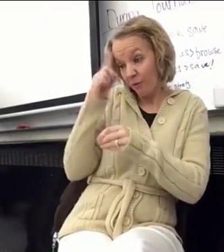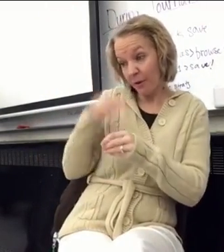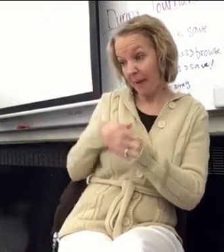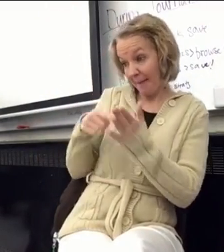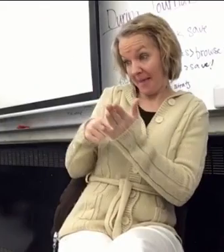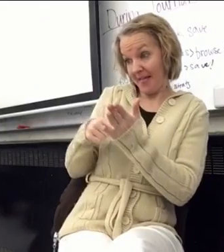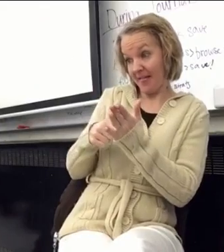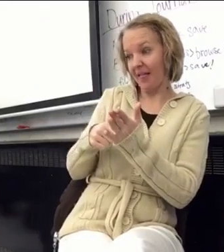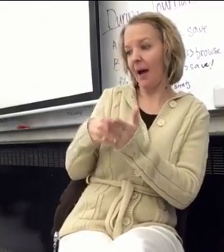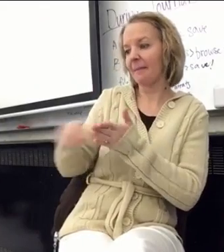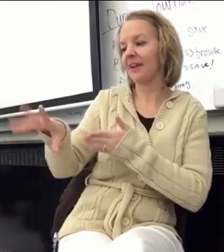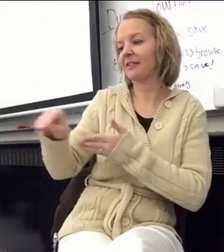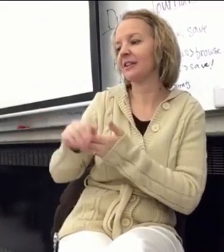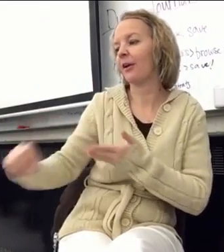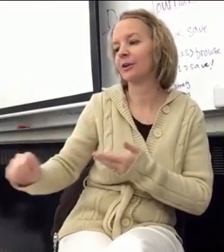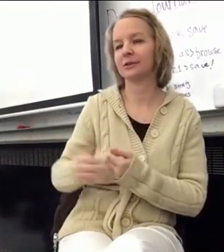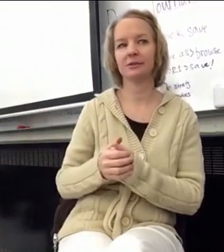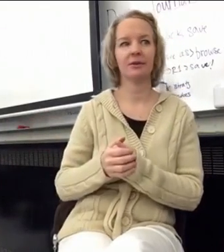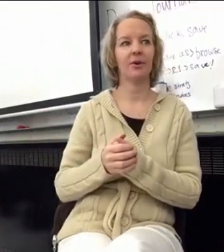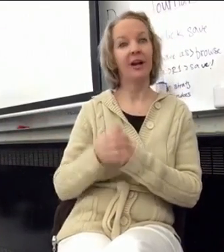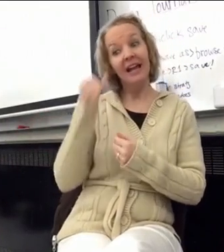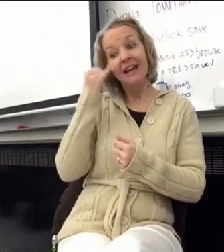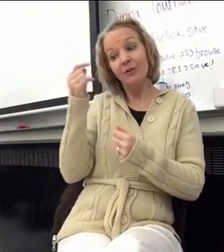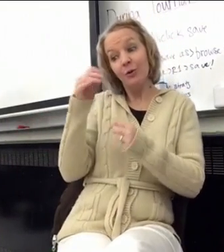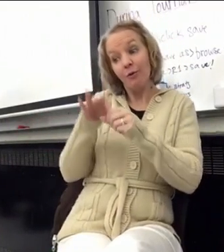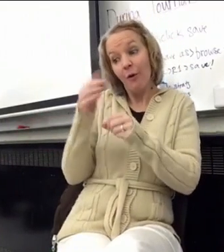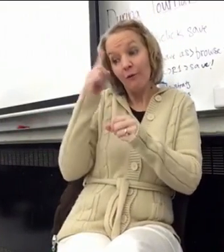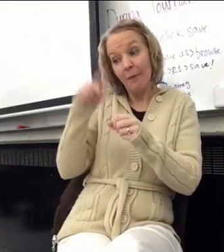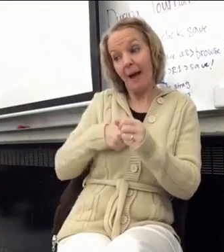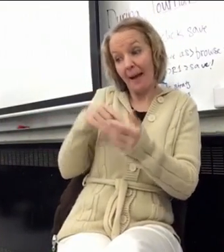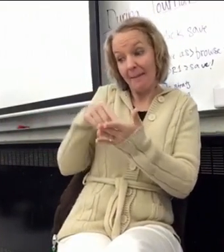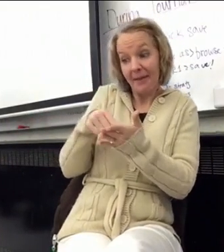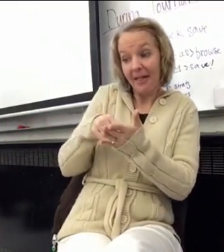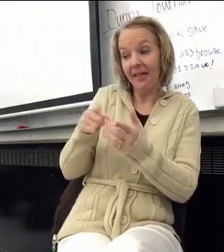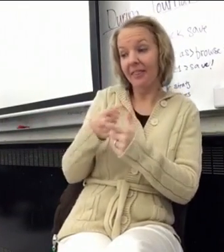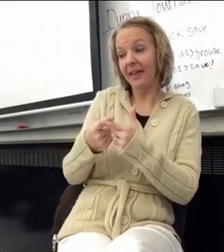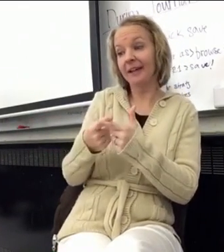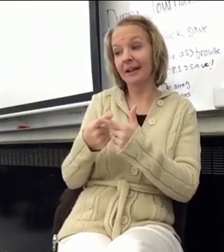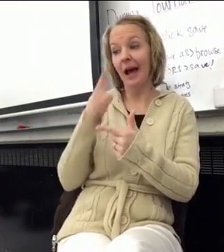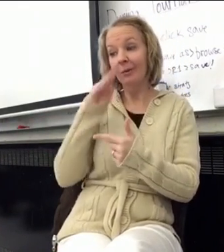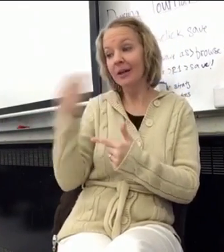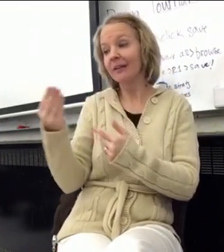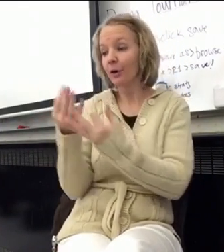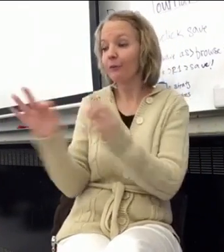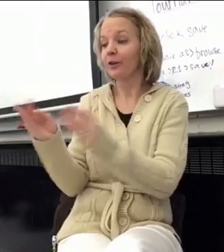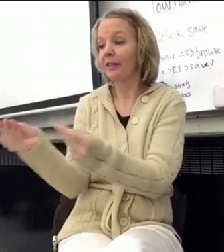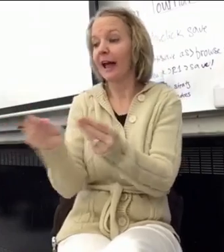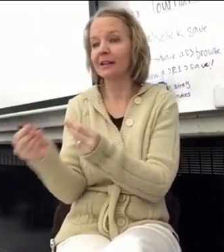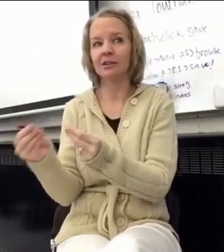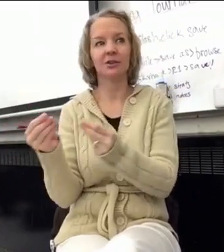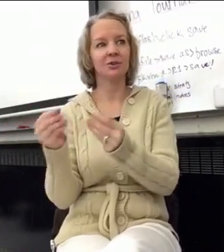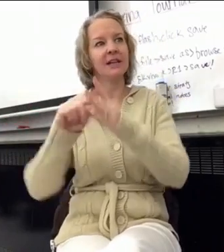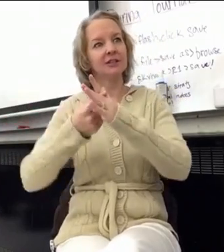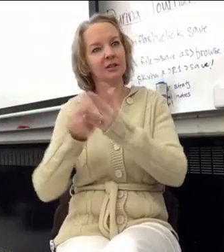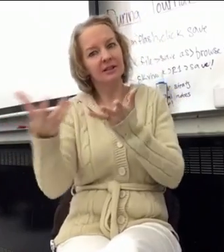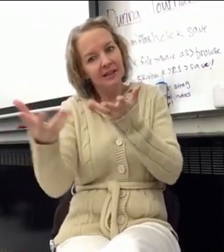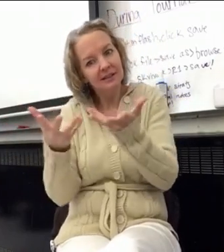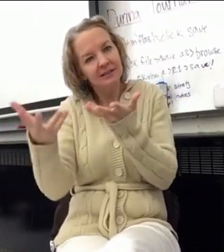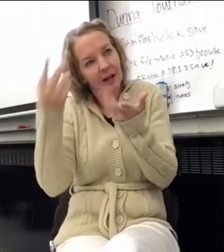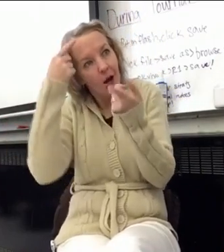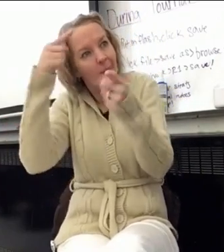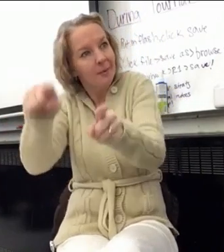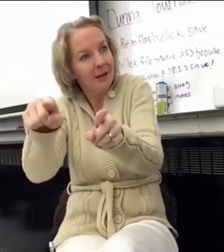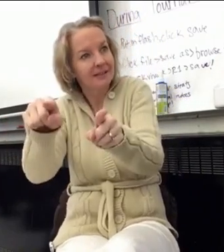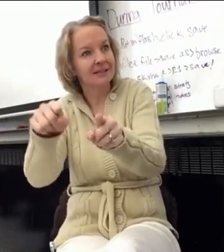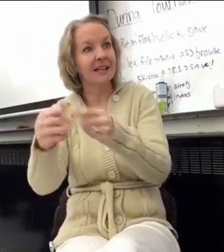bill. Or, hey, here's some free land if you vote for my bill. Basically what's going to happen is they're going to begin to compromise. Even though it gives rights